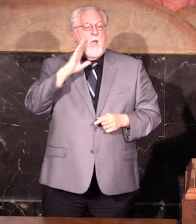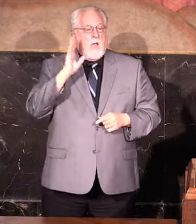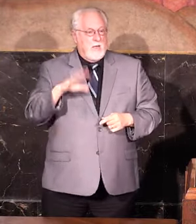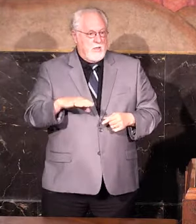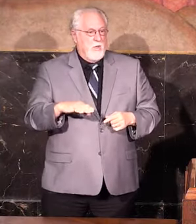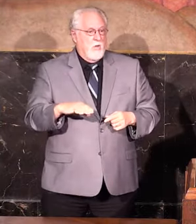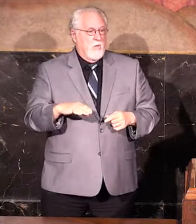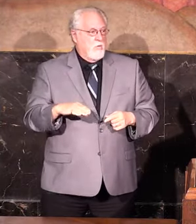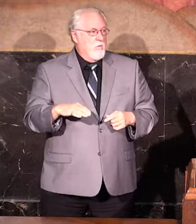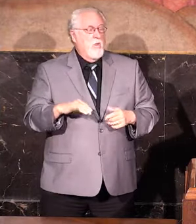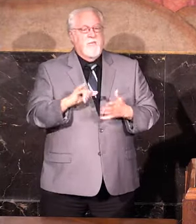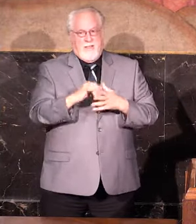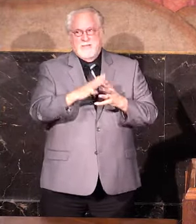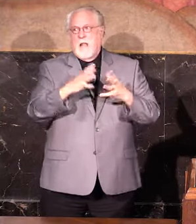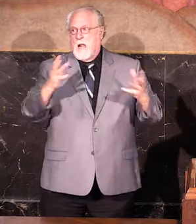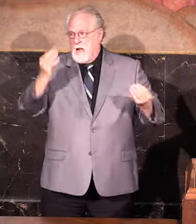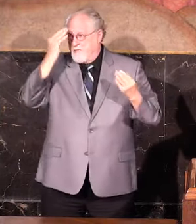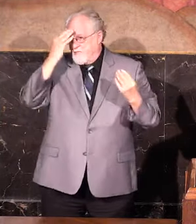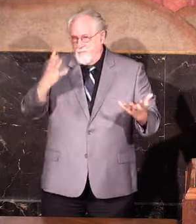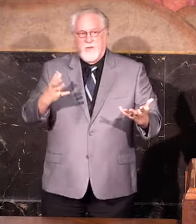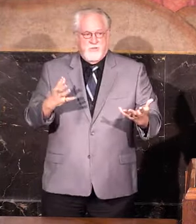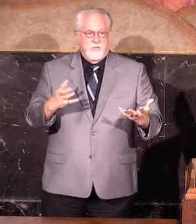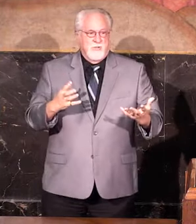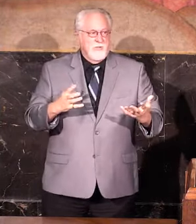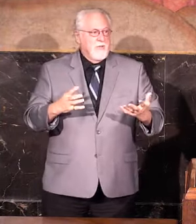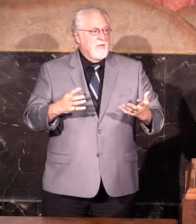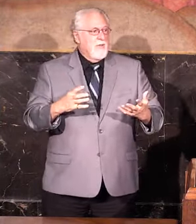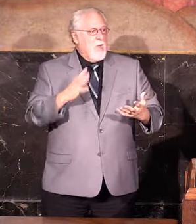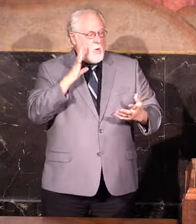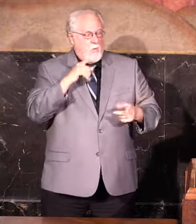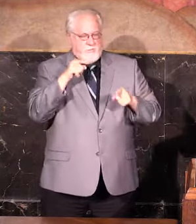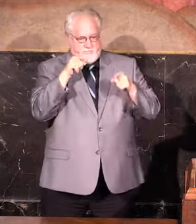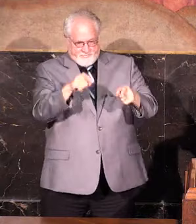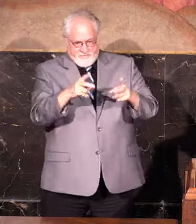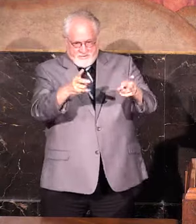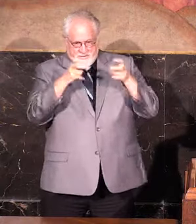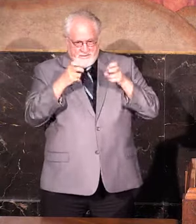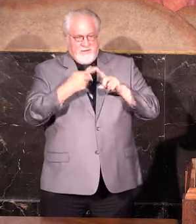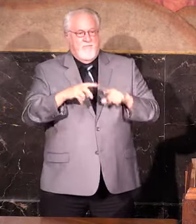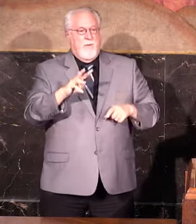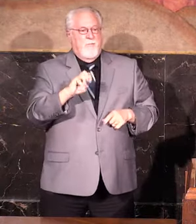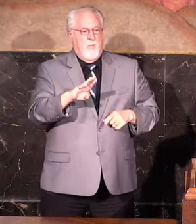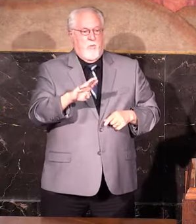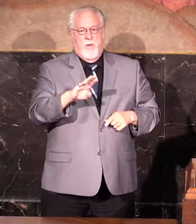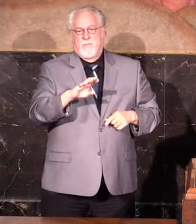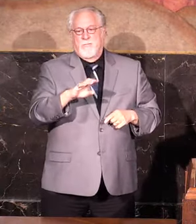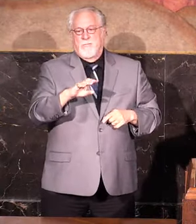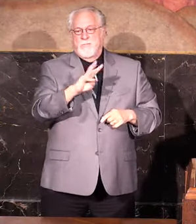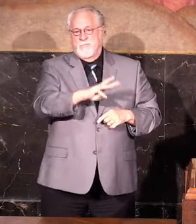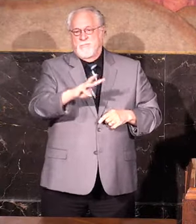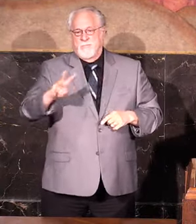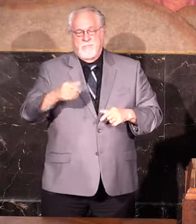was a lot of information. There's a lot more to be gleaned from the website itself and so forth.